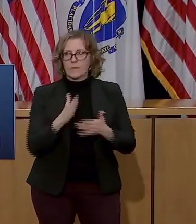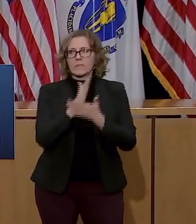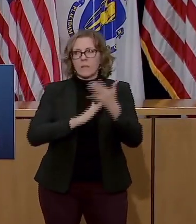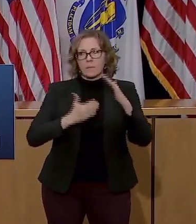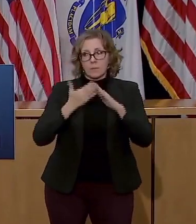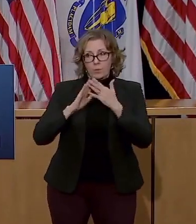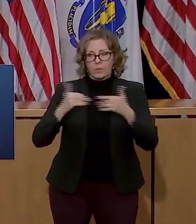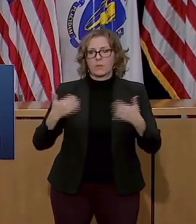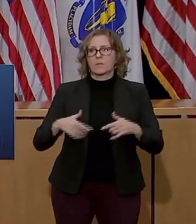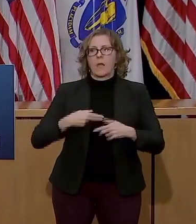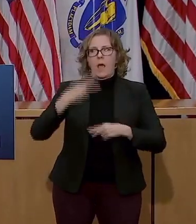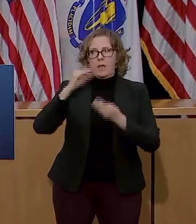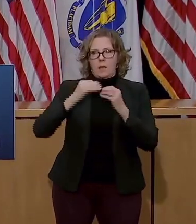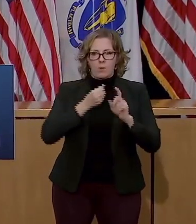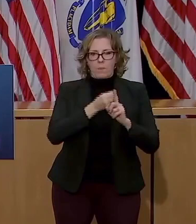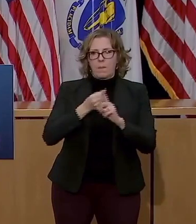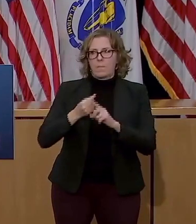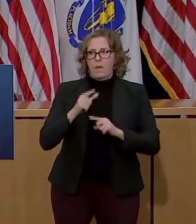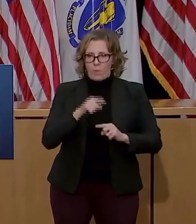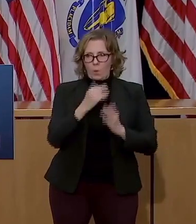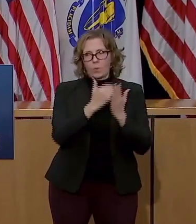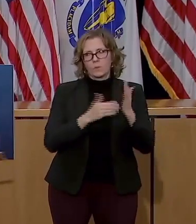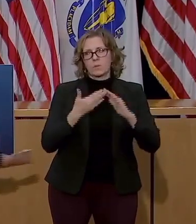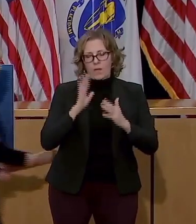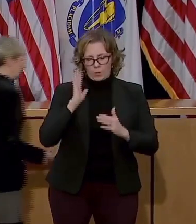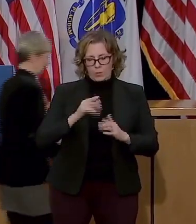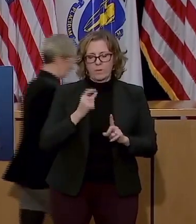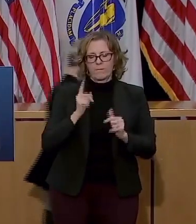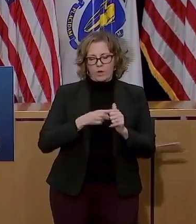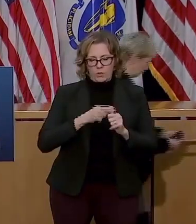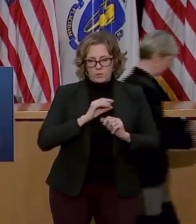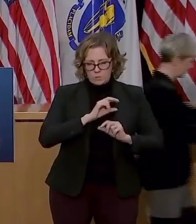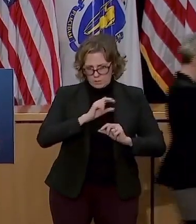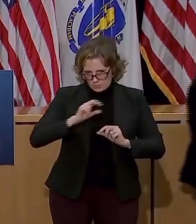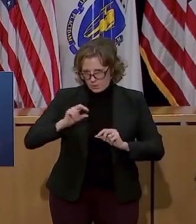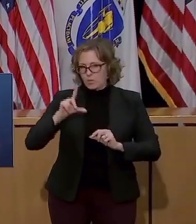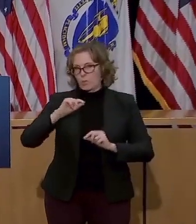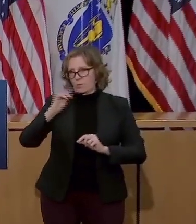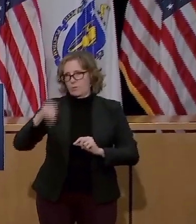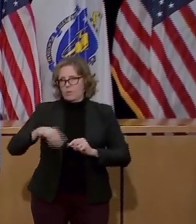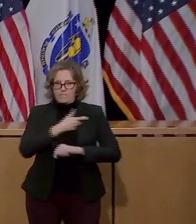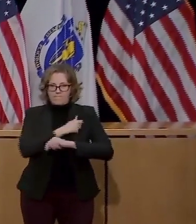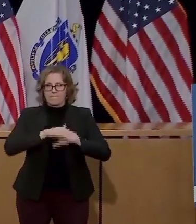impacted by COVID. Yeah. Thanks, everybody. Thanks, folks.